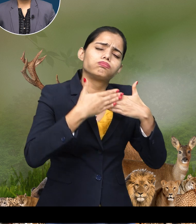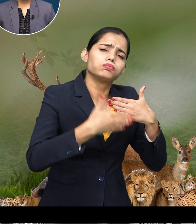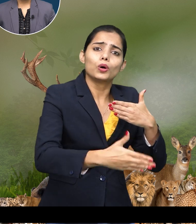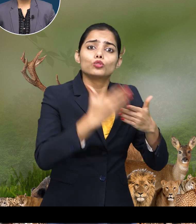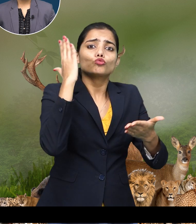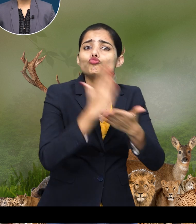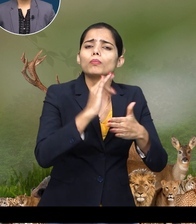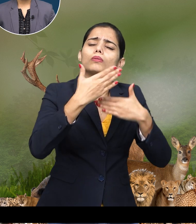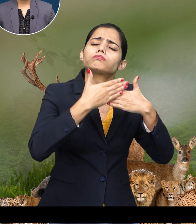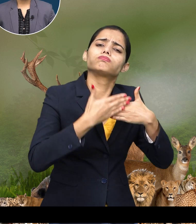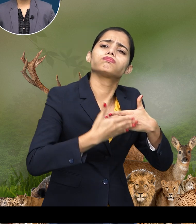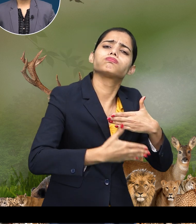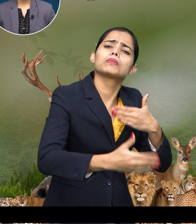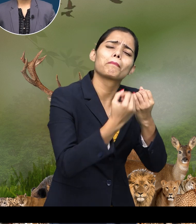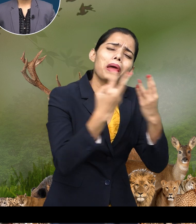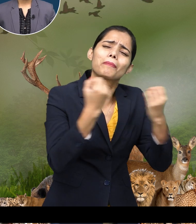perennial,